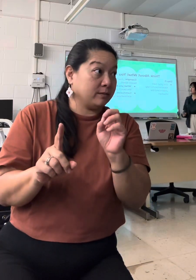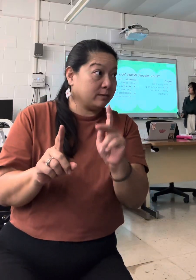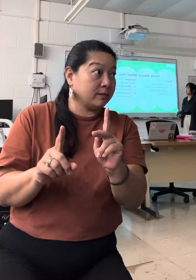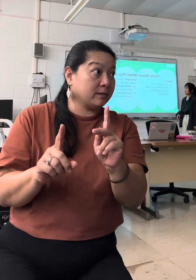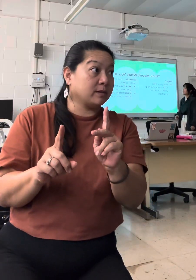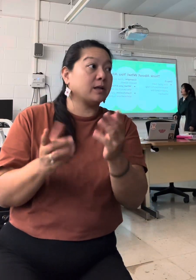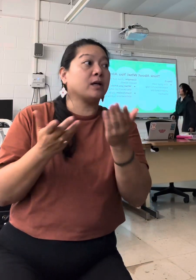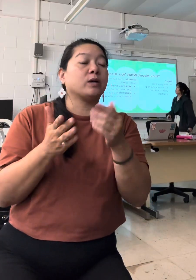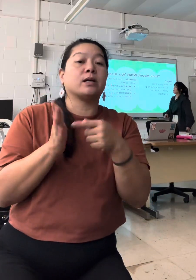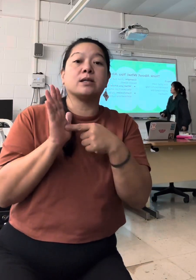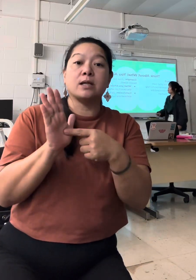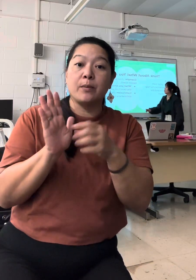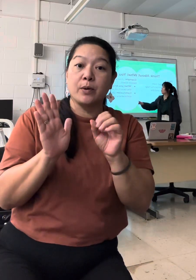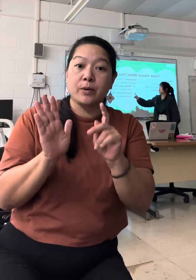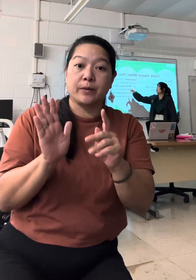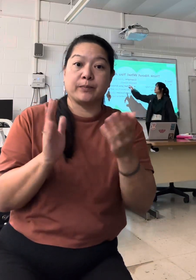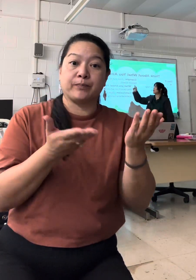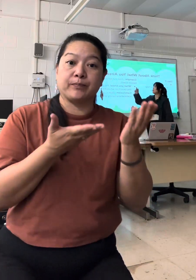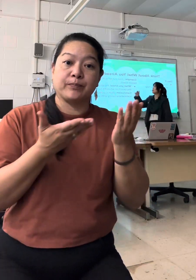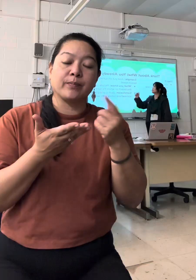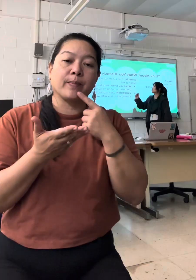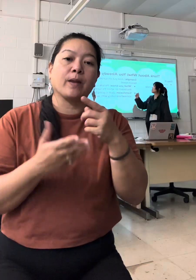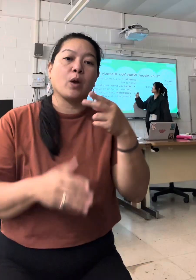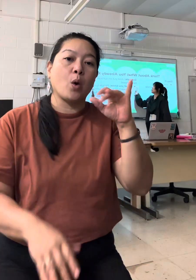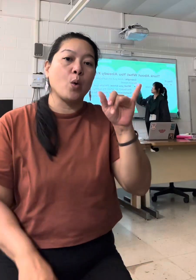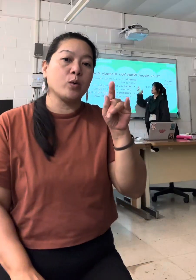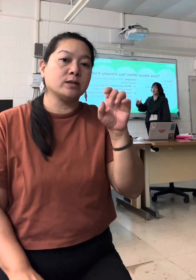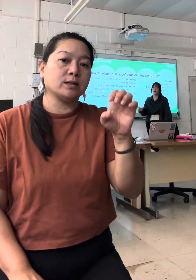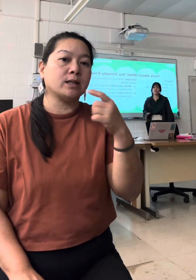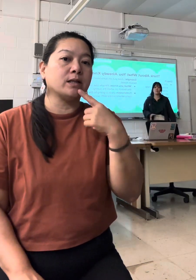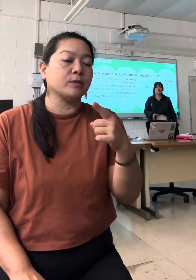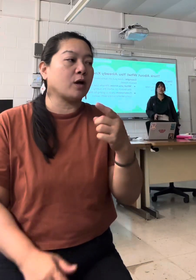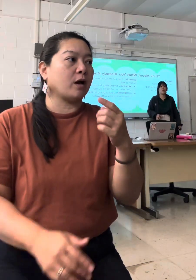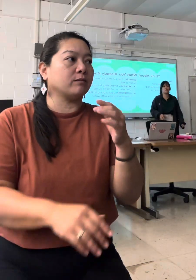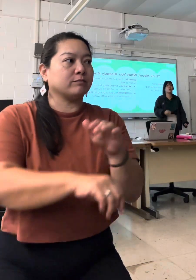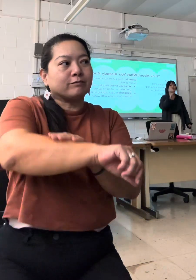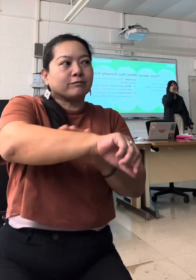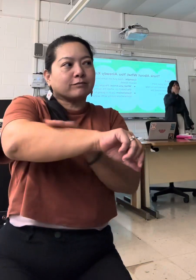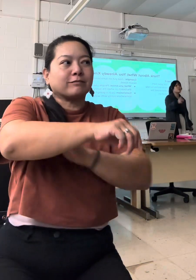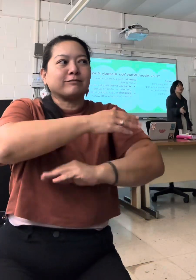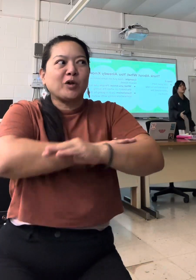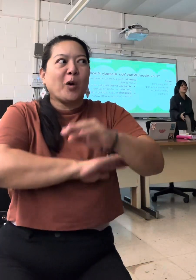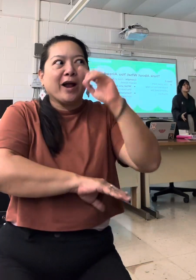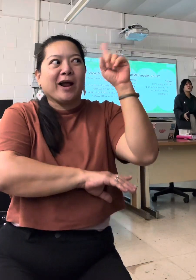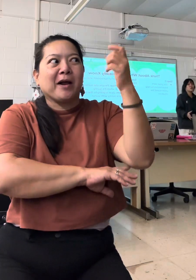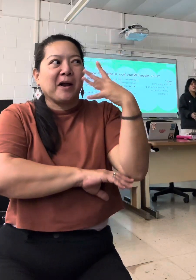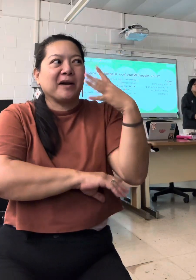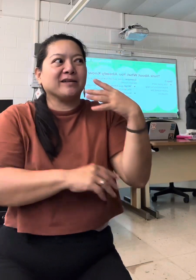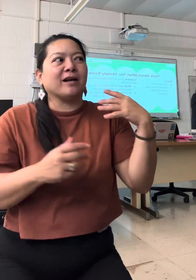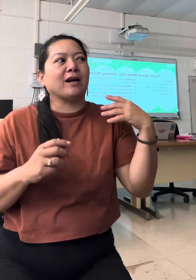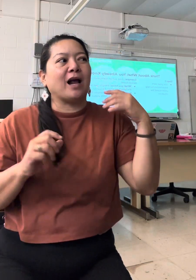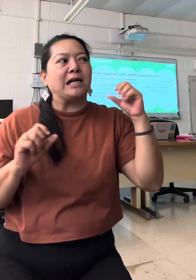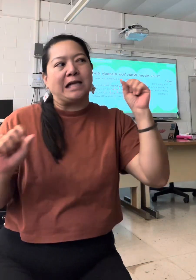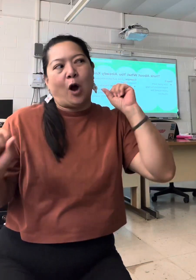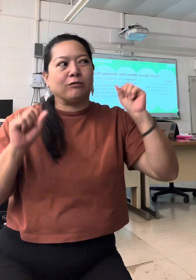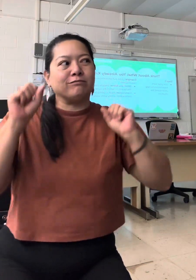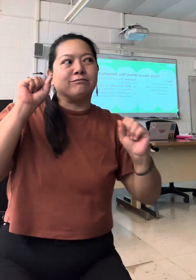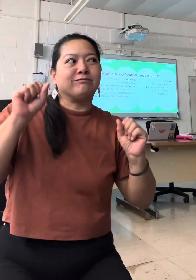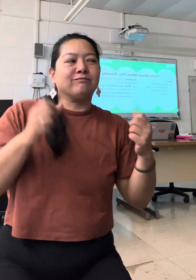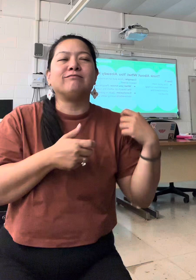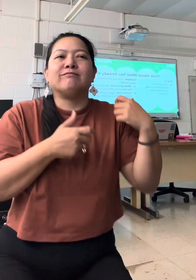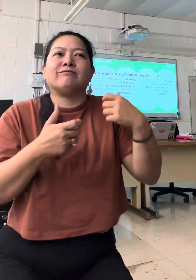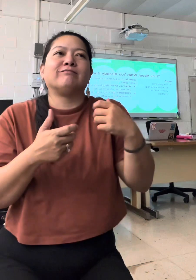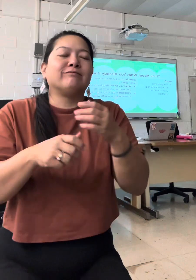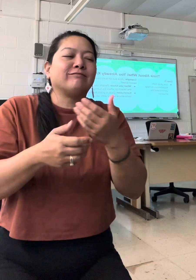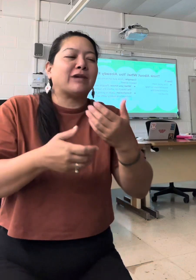Okay, so here's an example. Jose put on sunscreen and carried a beach towel. In your experience, when you carry you